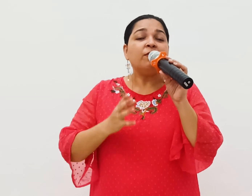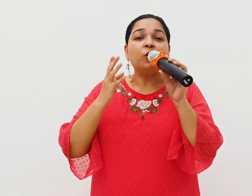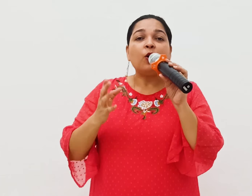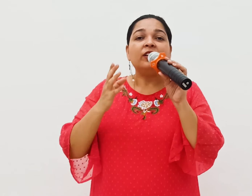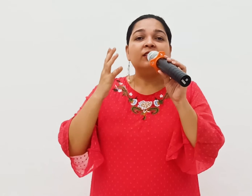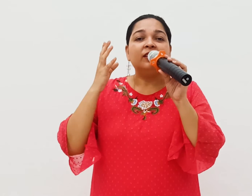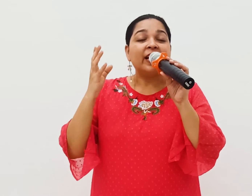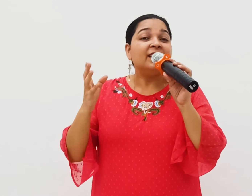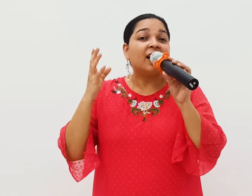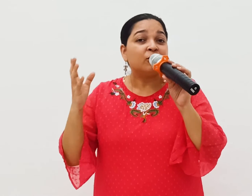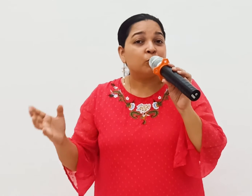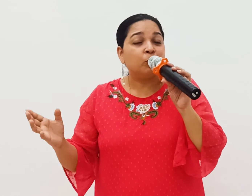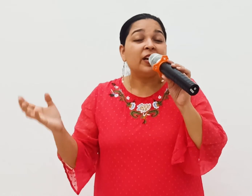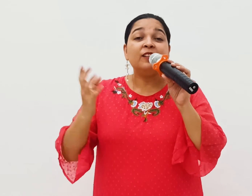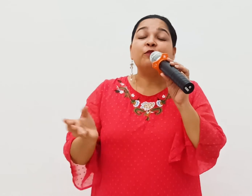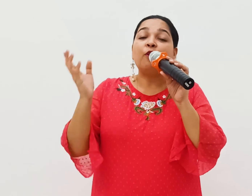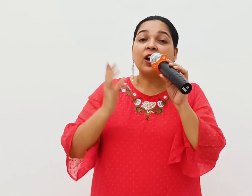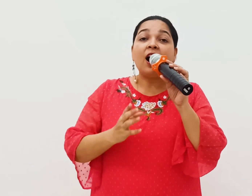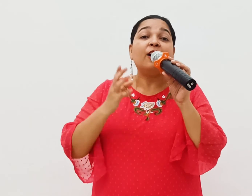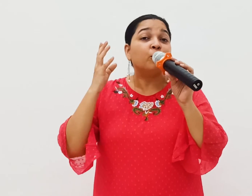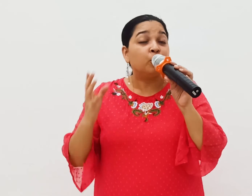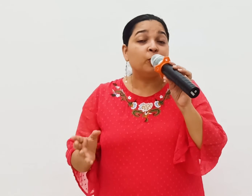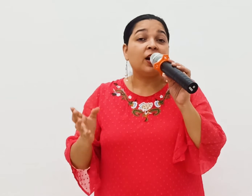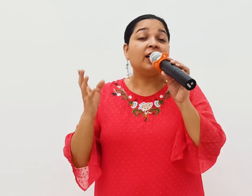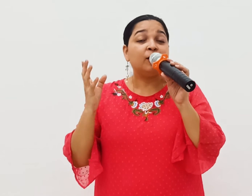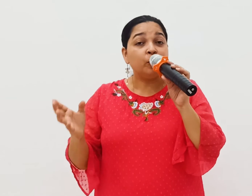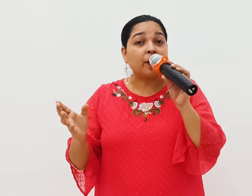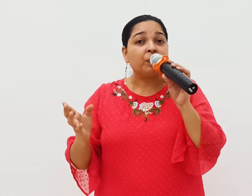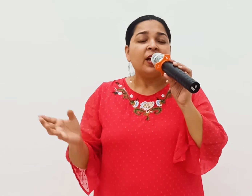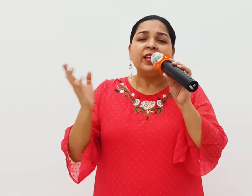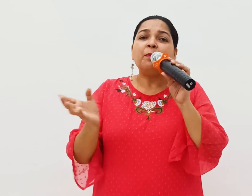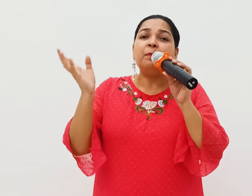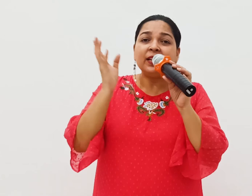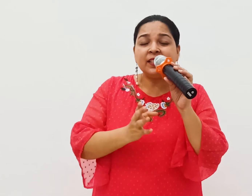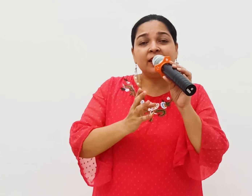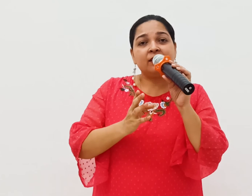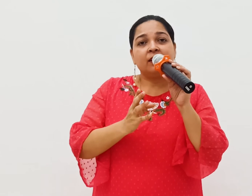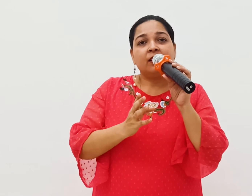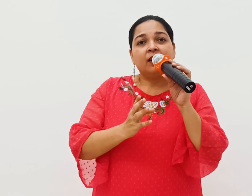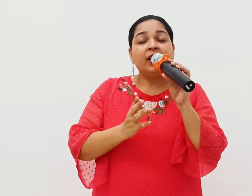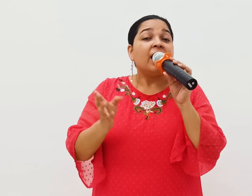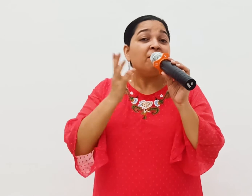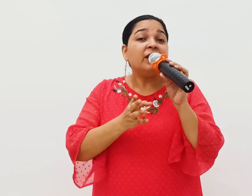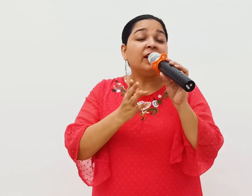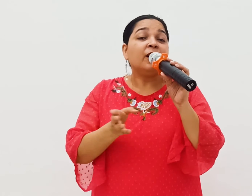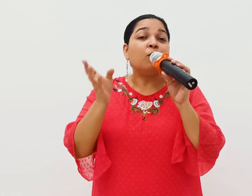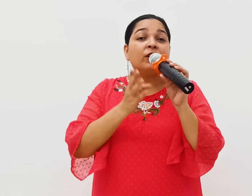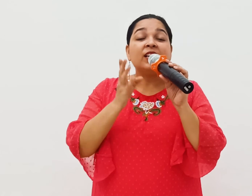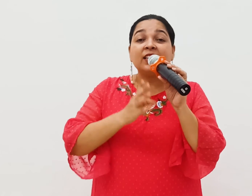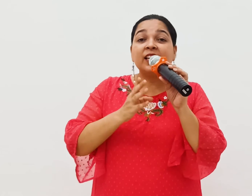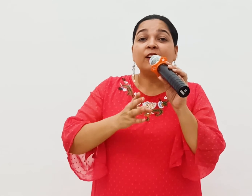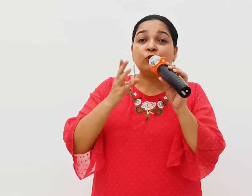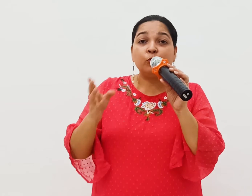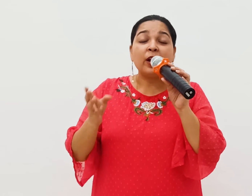that whatever God tells us to do, it is for our good. Hallelujah. There are blessings in everything that